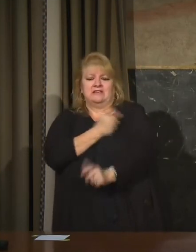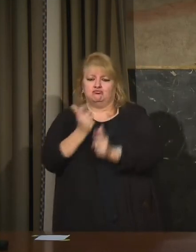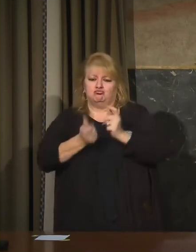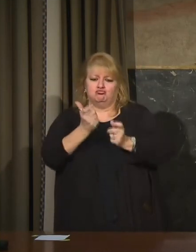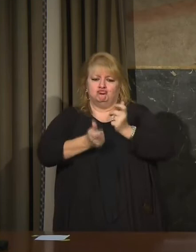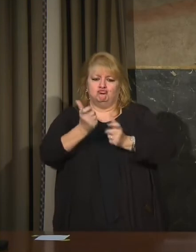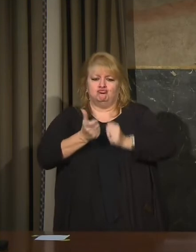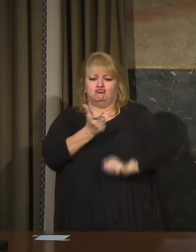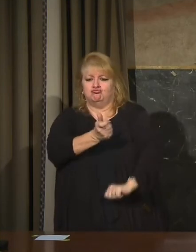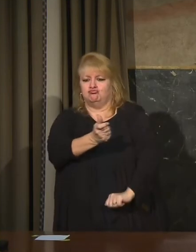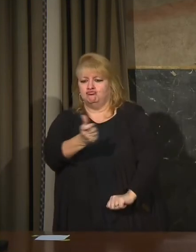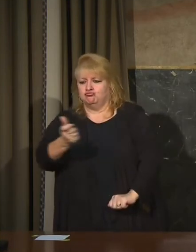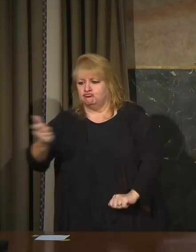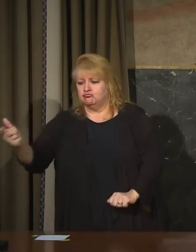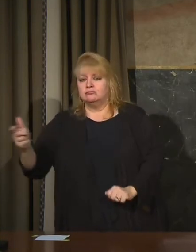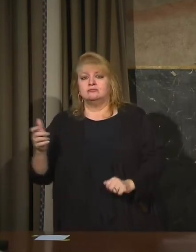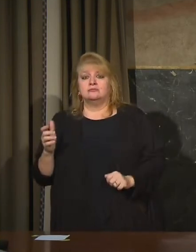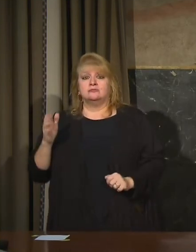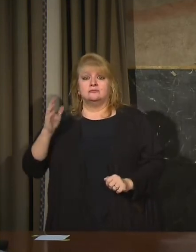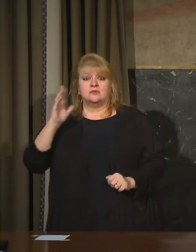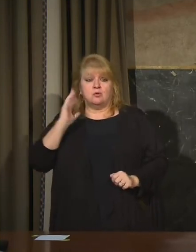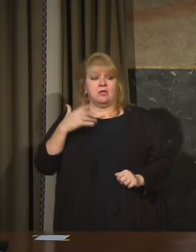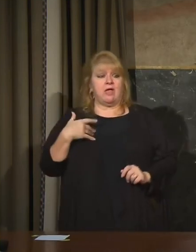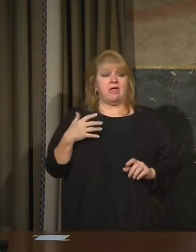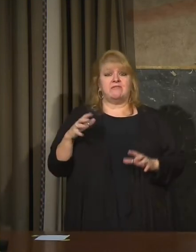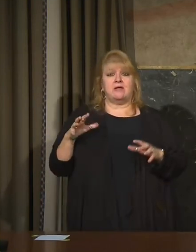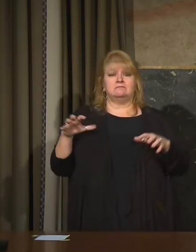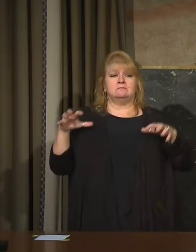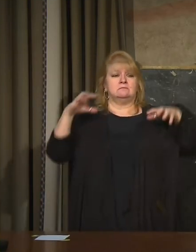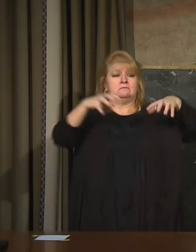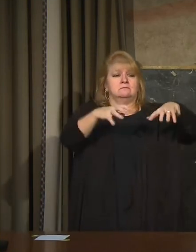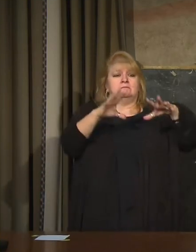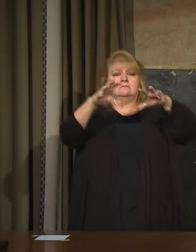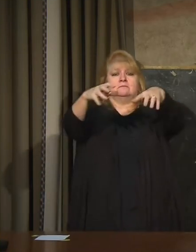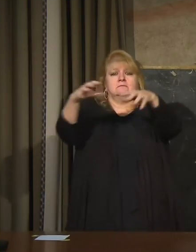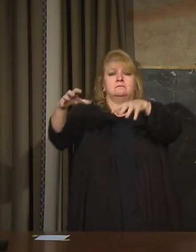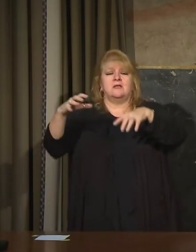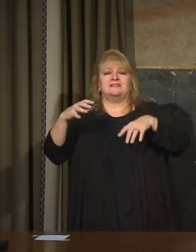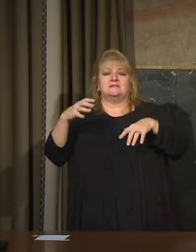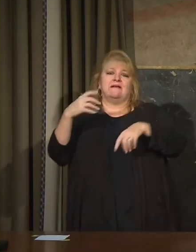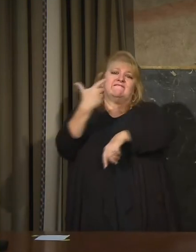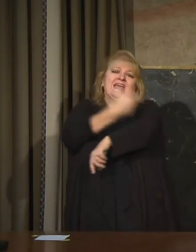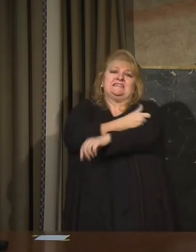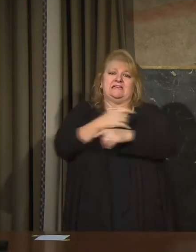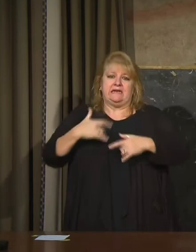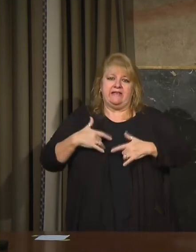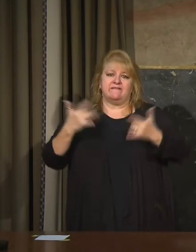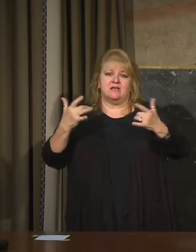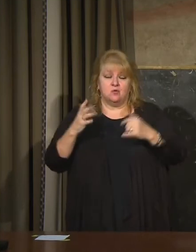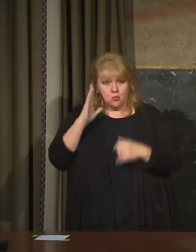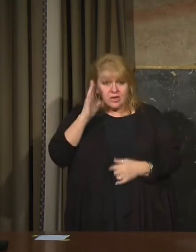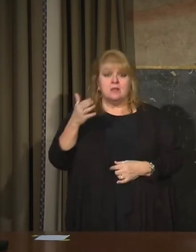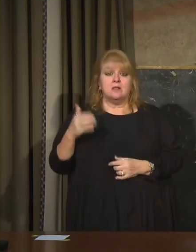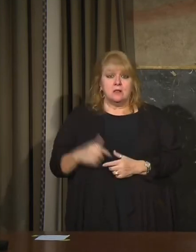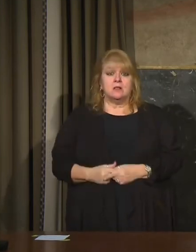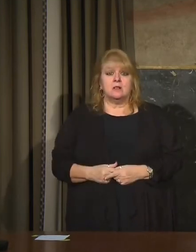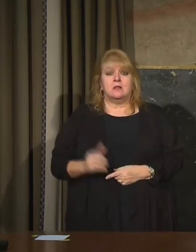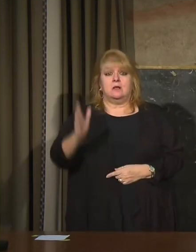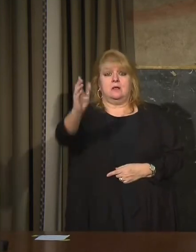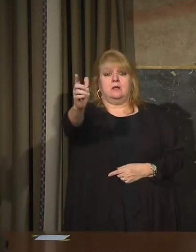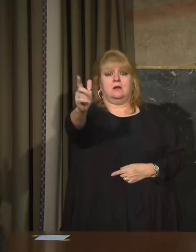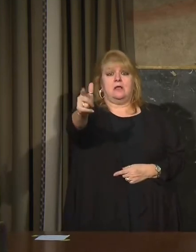group that's then being serviced, we're gonna make sure that we are doing those events around the state as we are